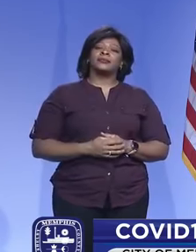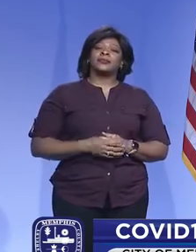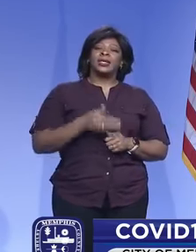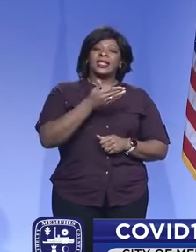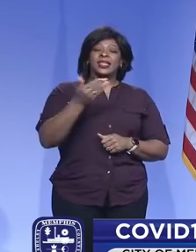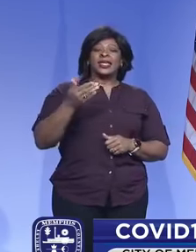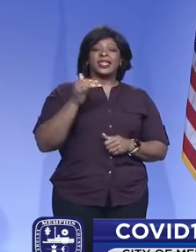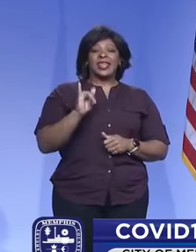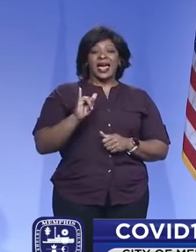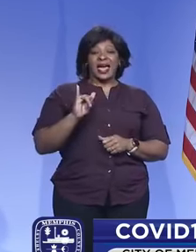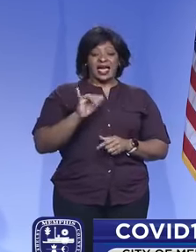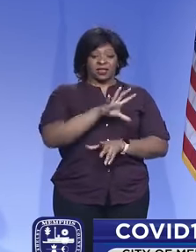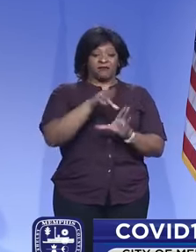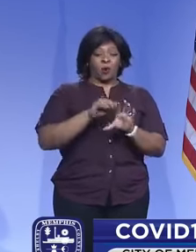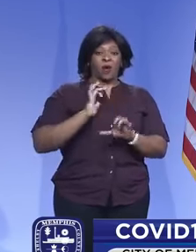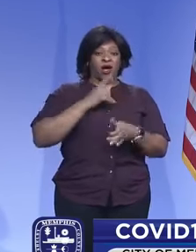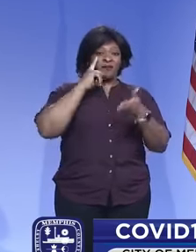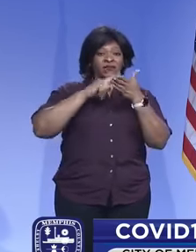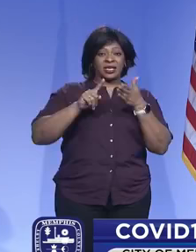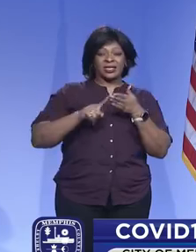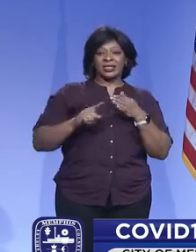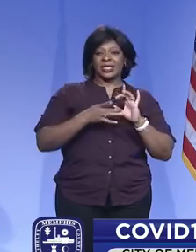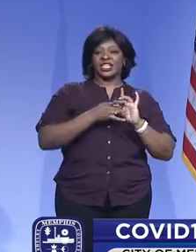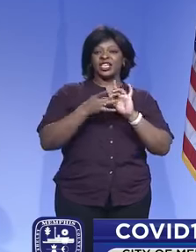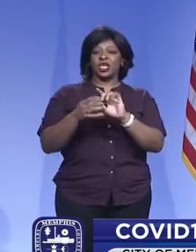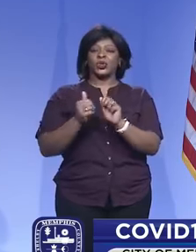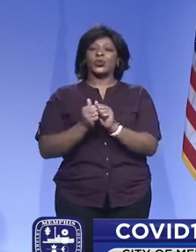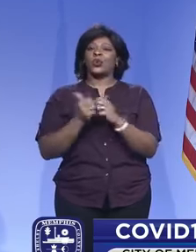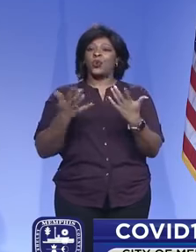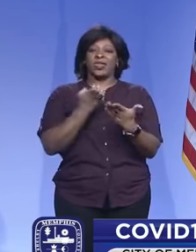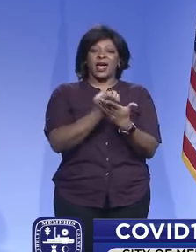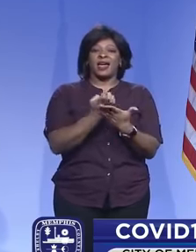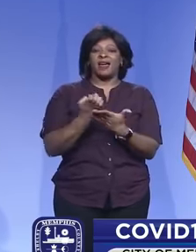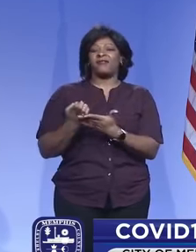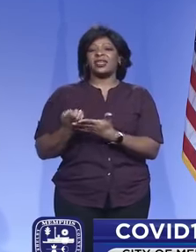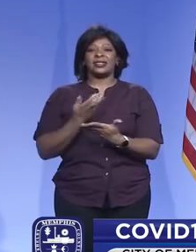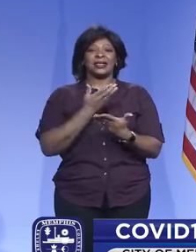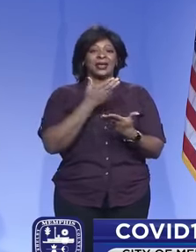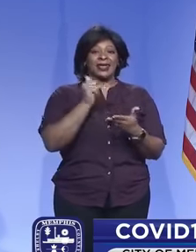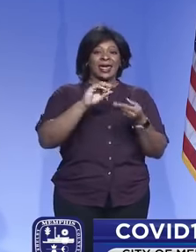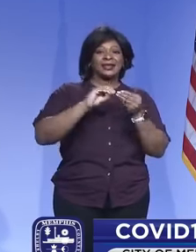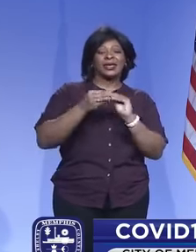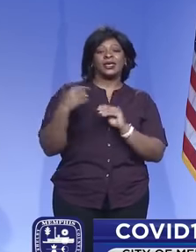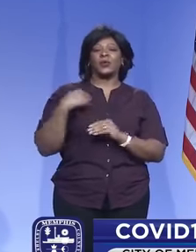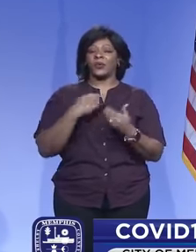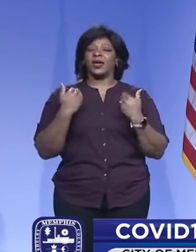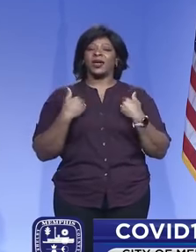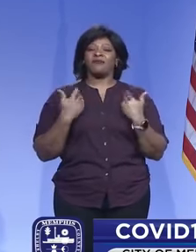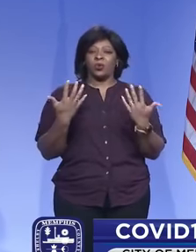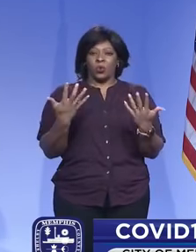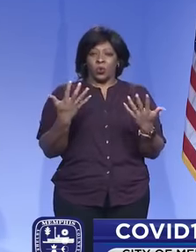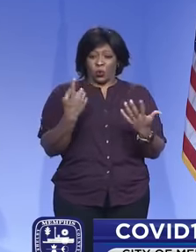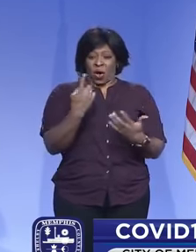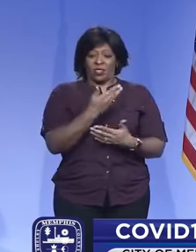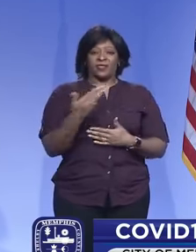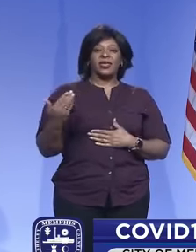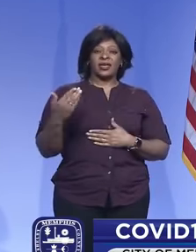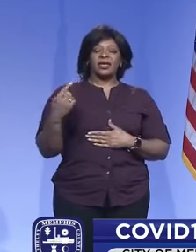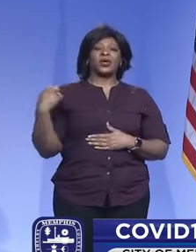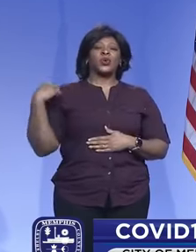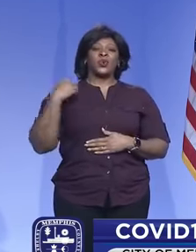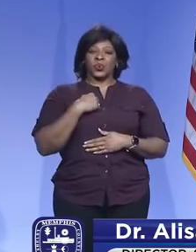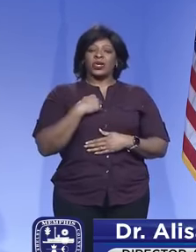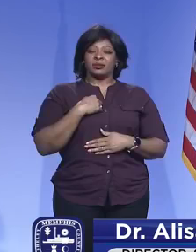go into an investigation have to do with what is all the evidence and data that we have. So one of the things that has been